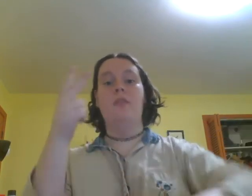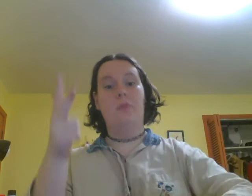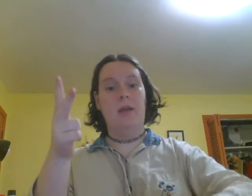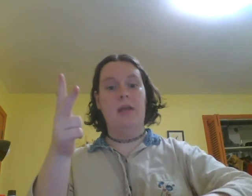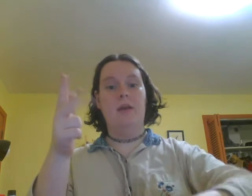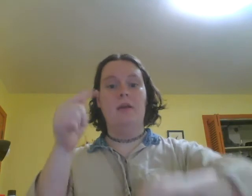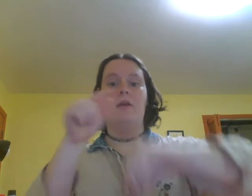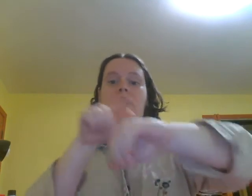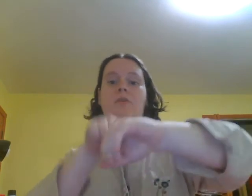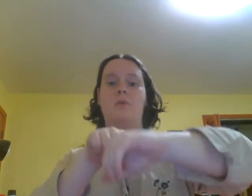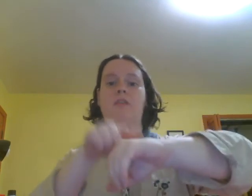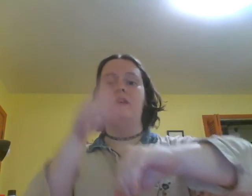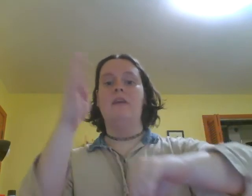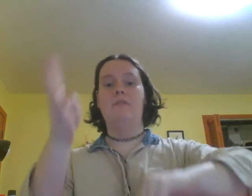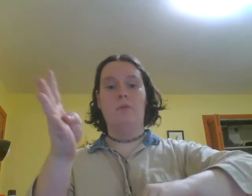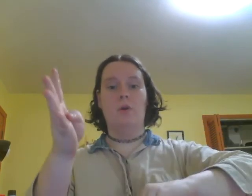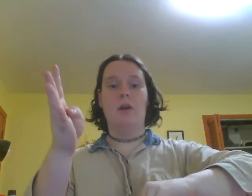23, 24,